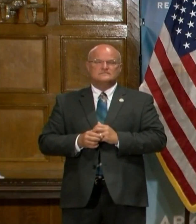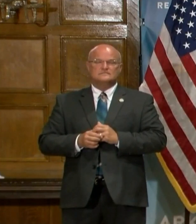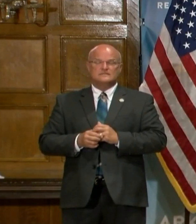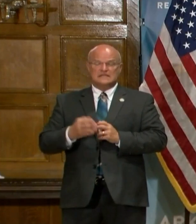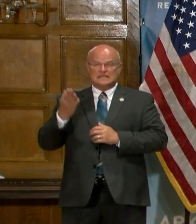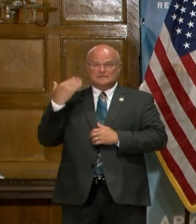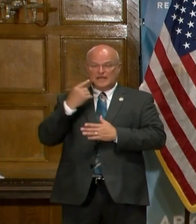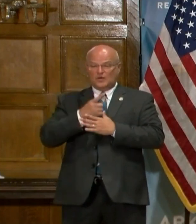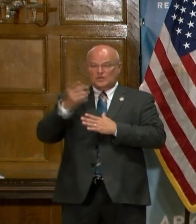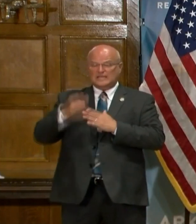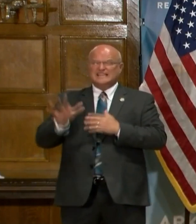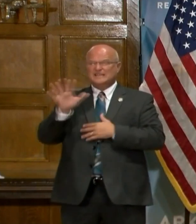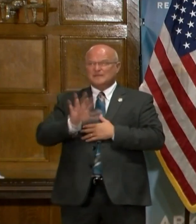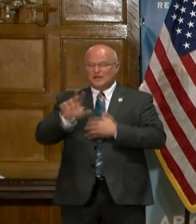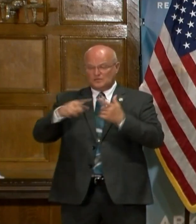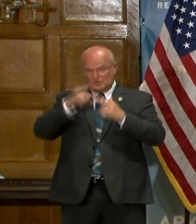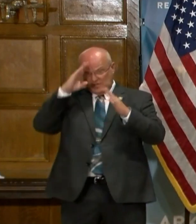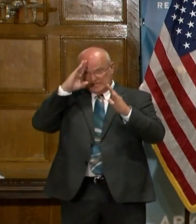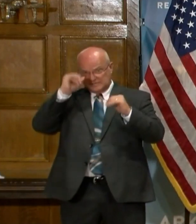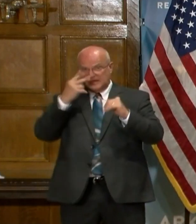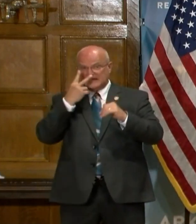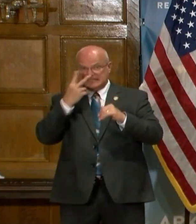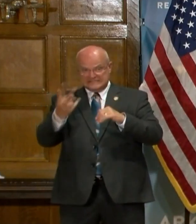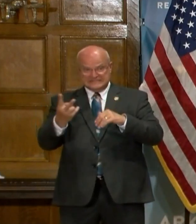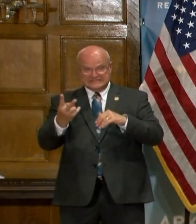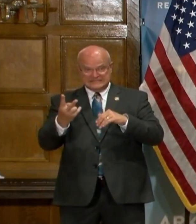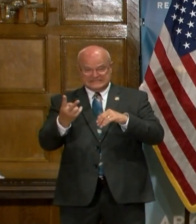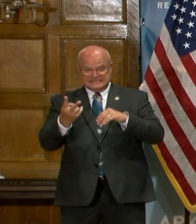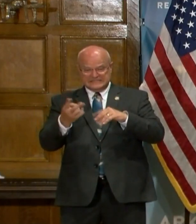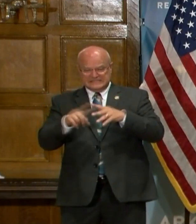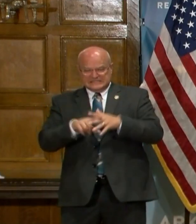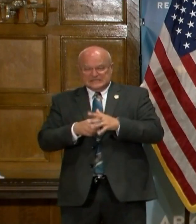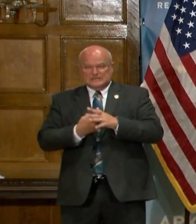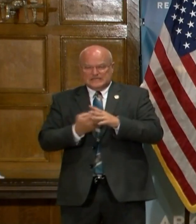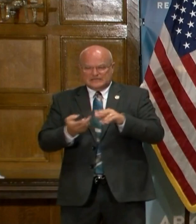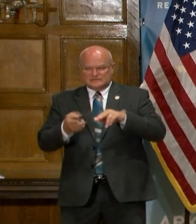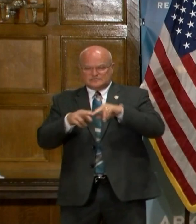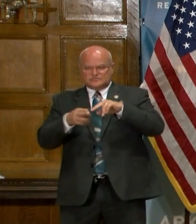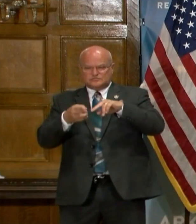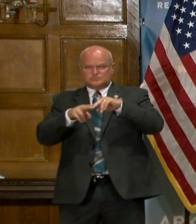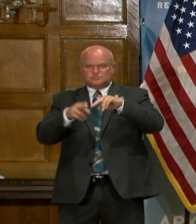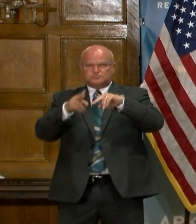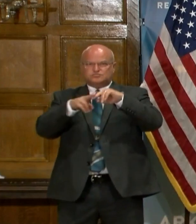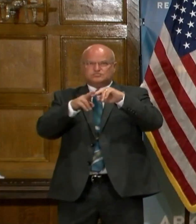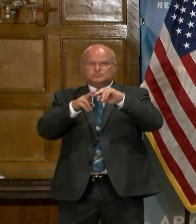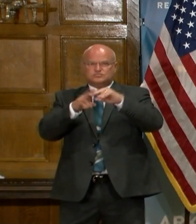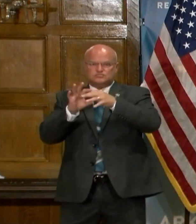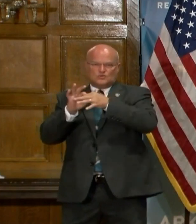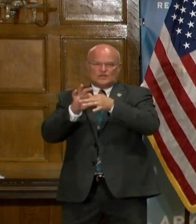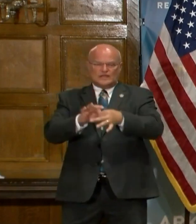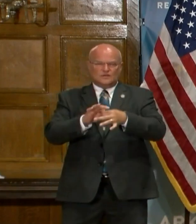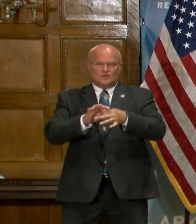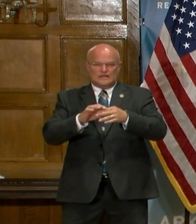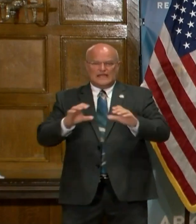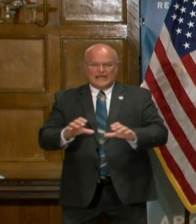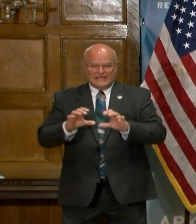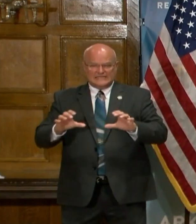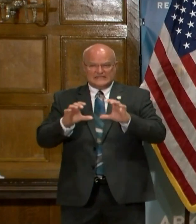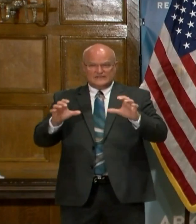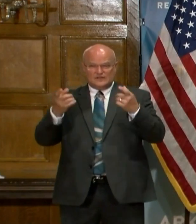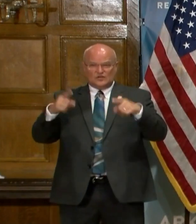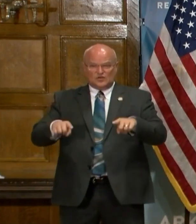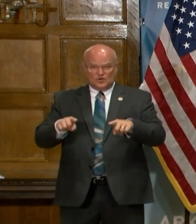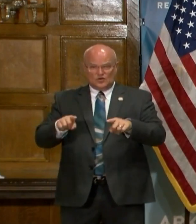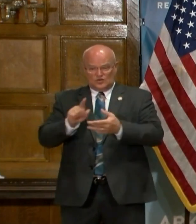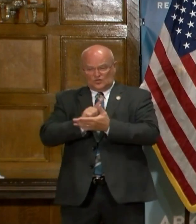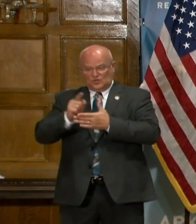This past weekend is about when you would expect to see the beginning of a rise related to activities that occurred